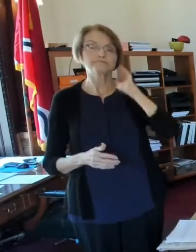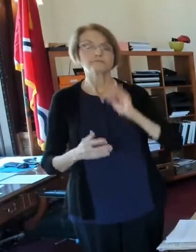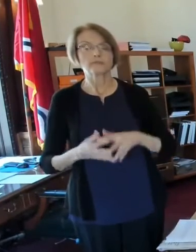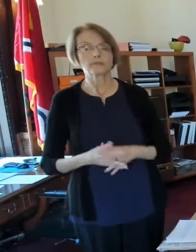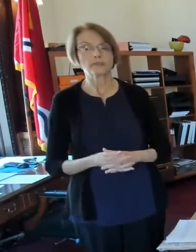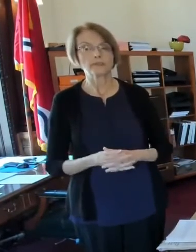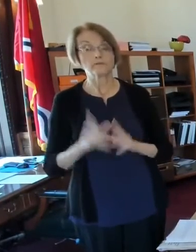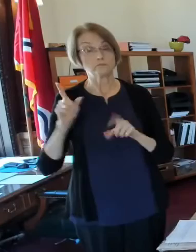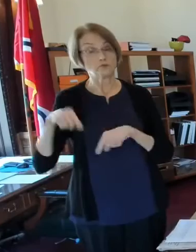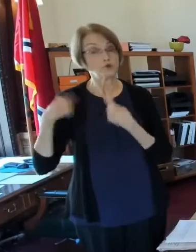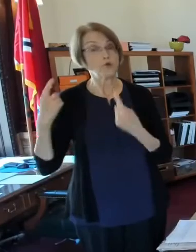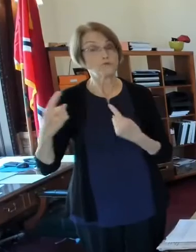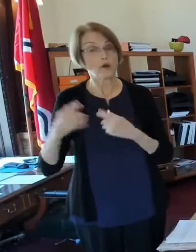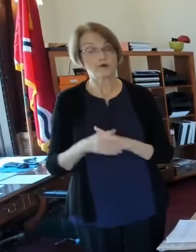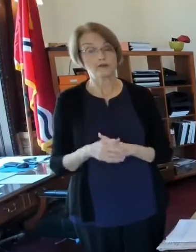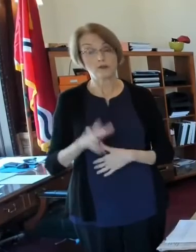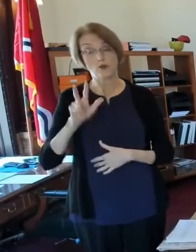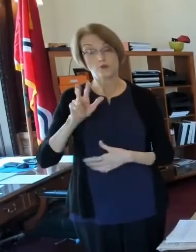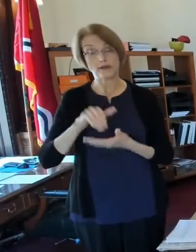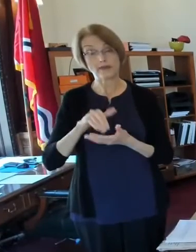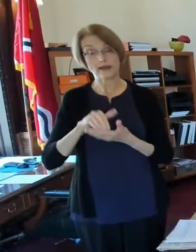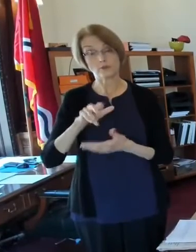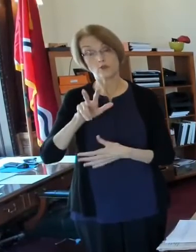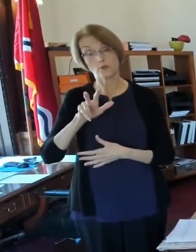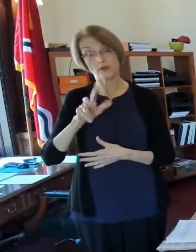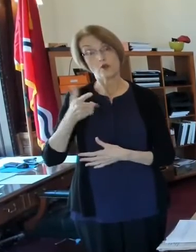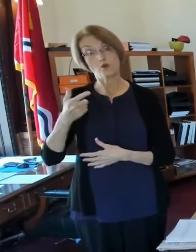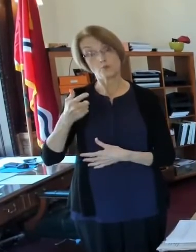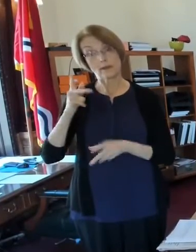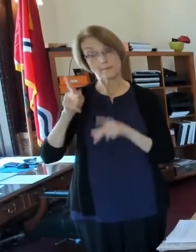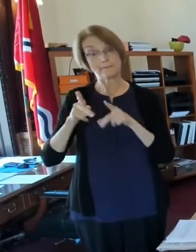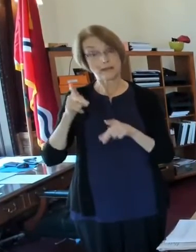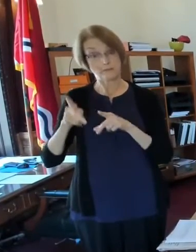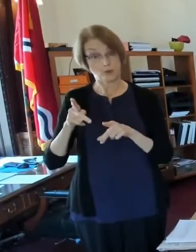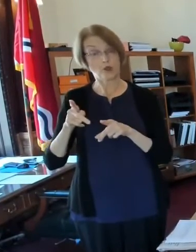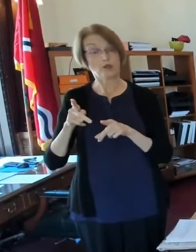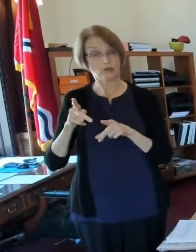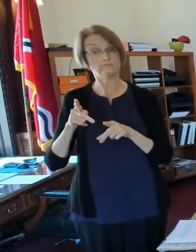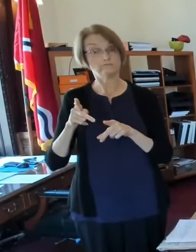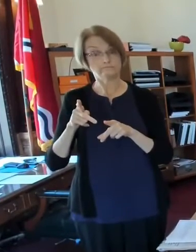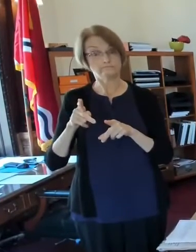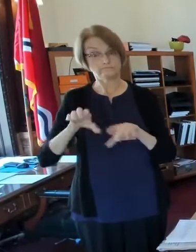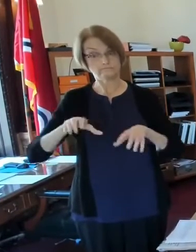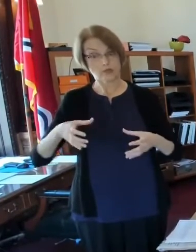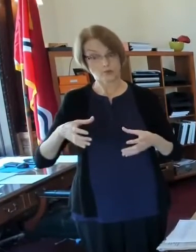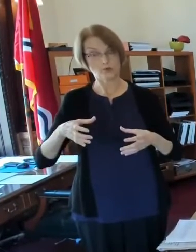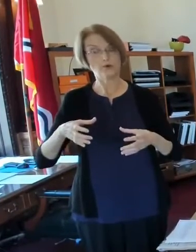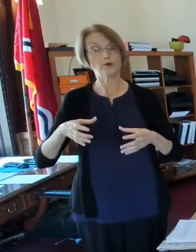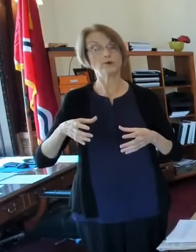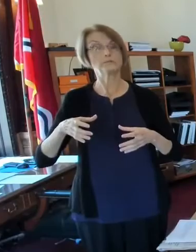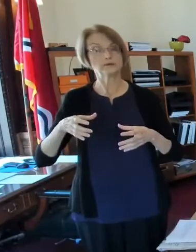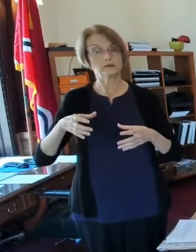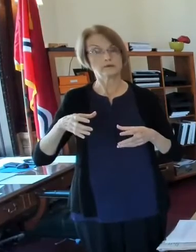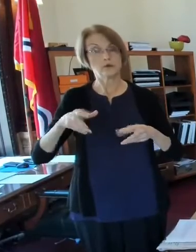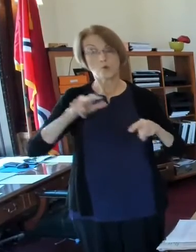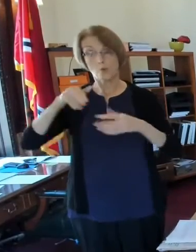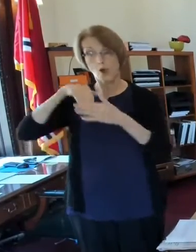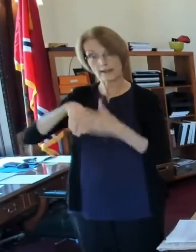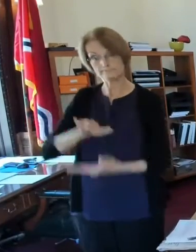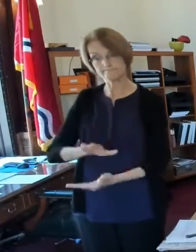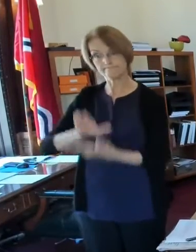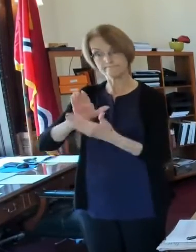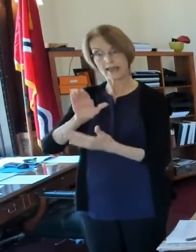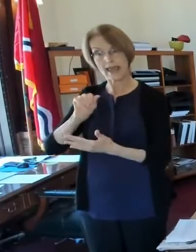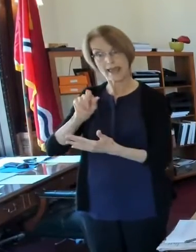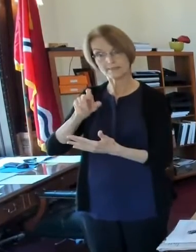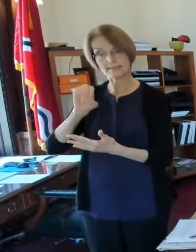So far, there have been 3,321 people who have done walk-in absentee voting at